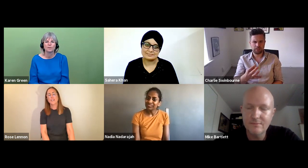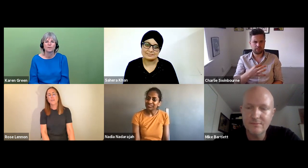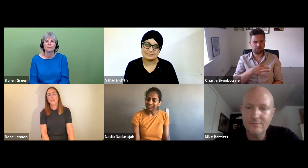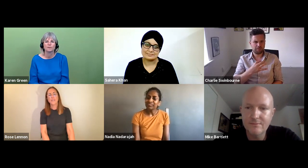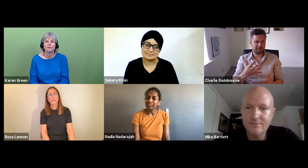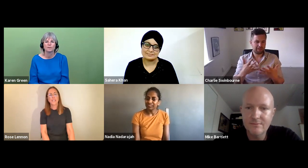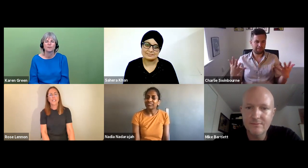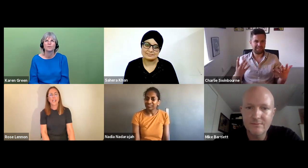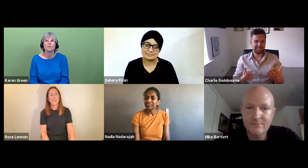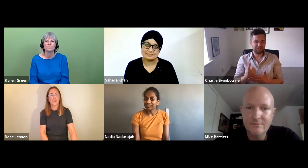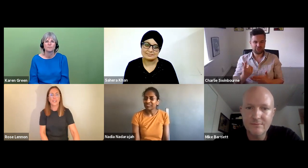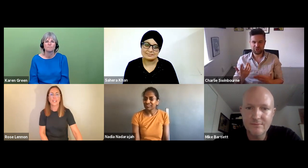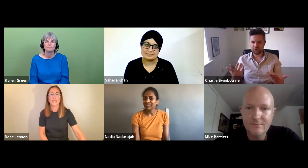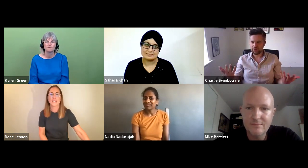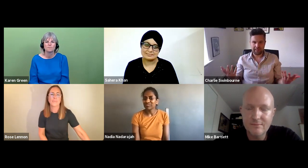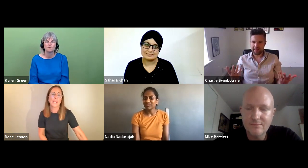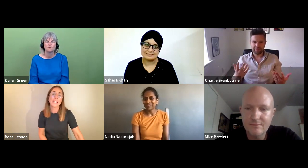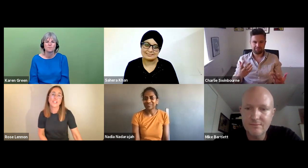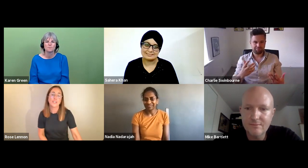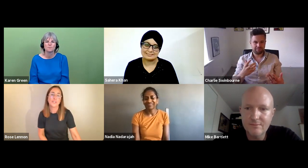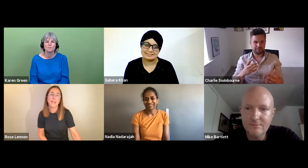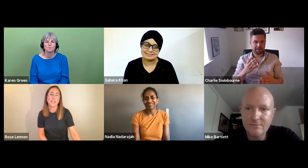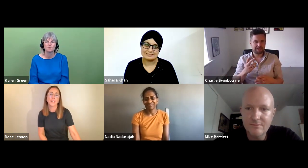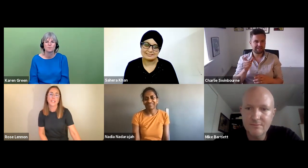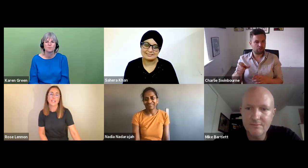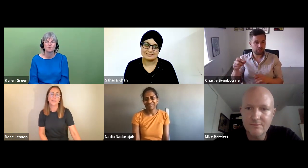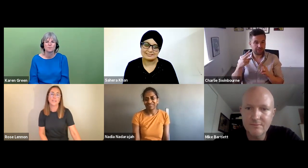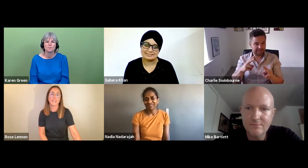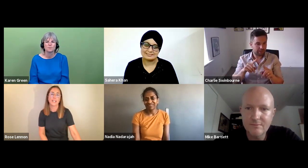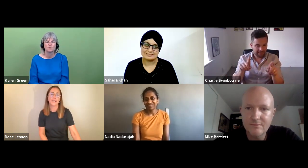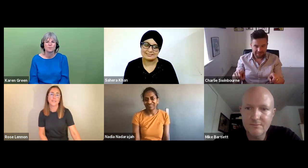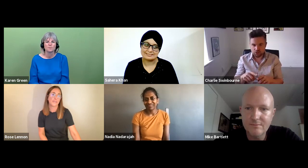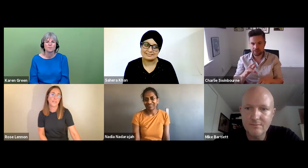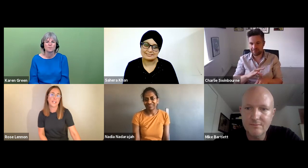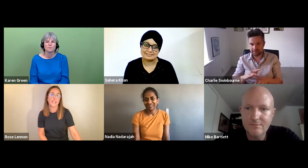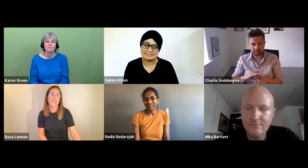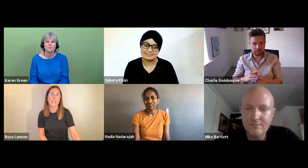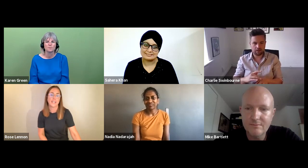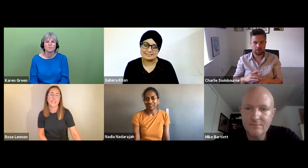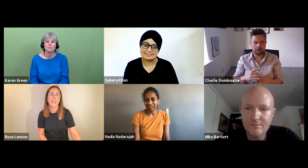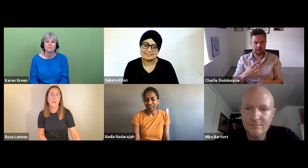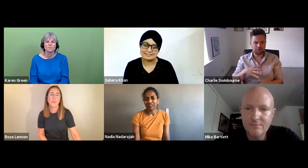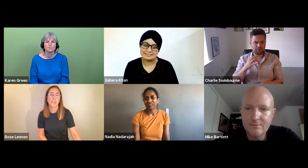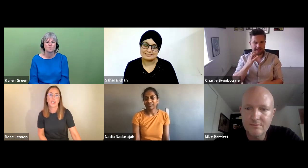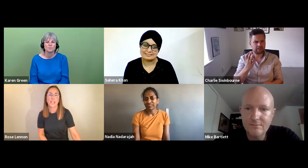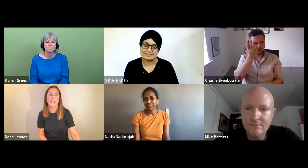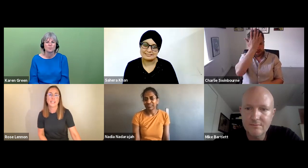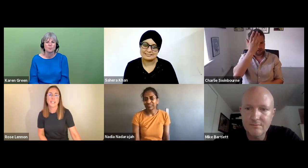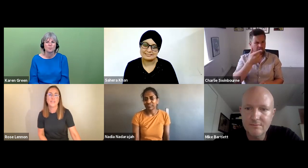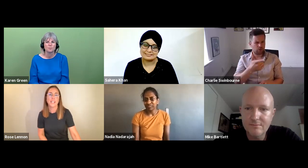So deaf representation, I think, is a big issue for many of us in the community of writers. And I think when we're looking at